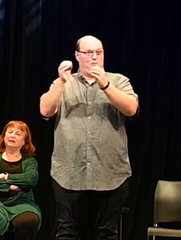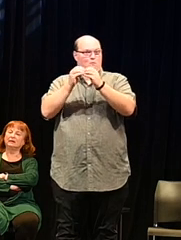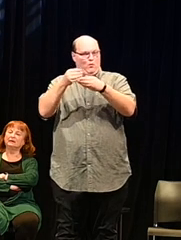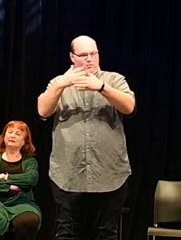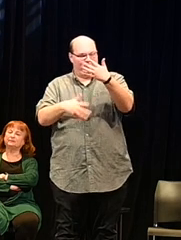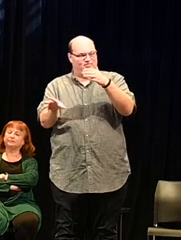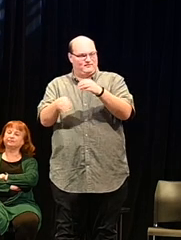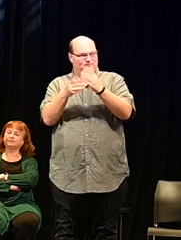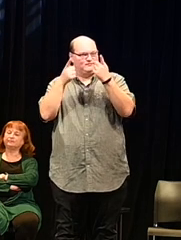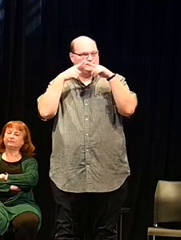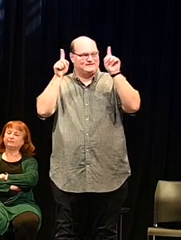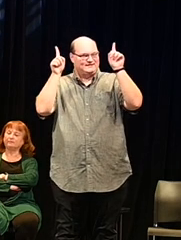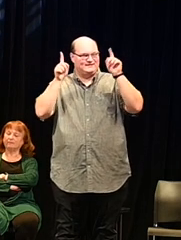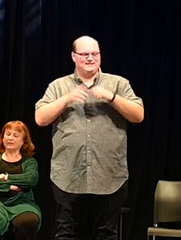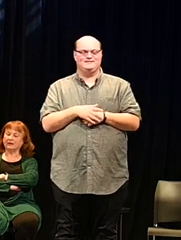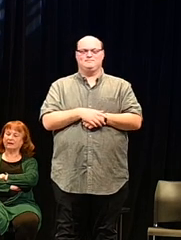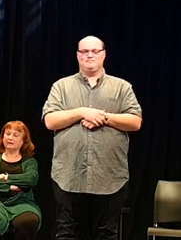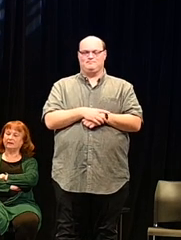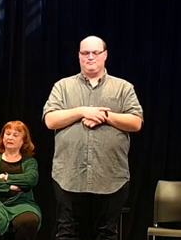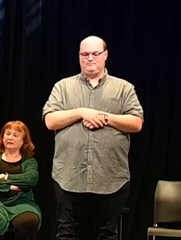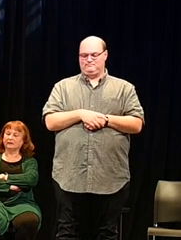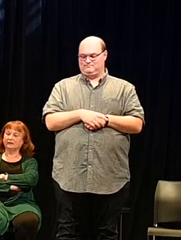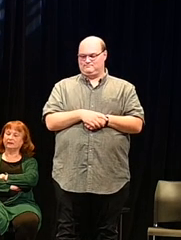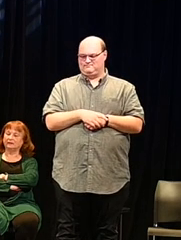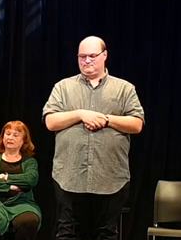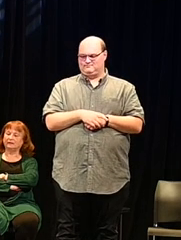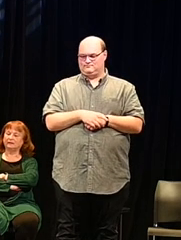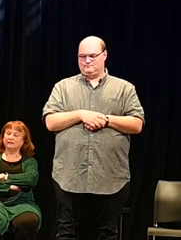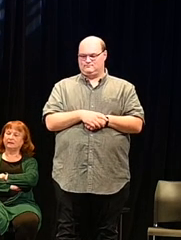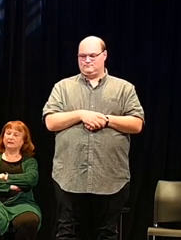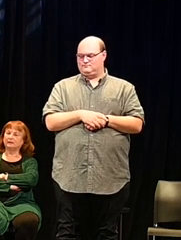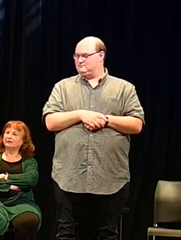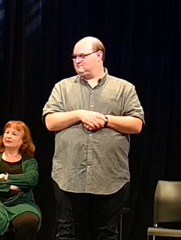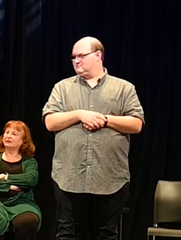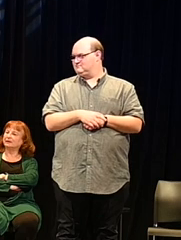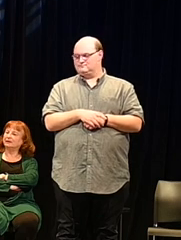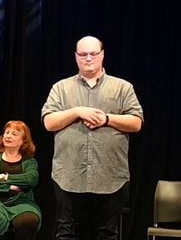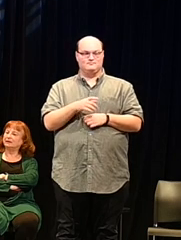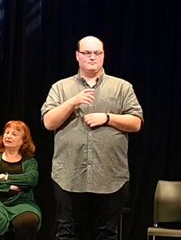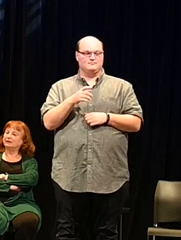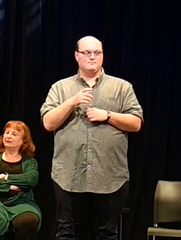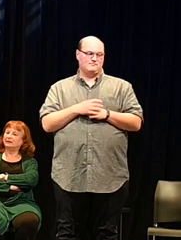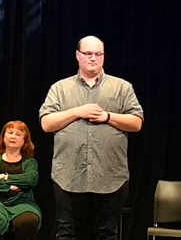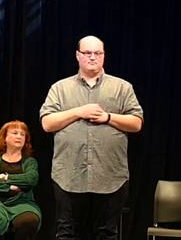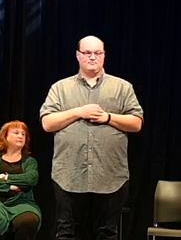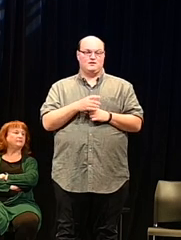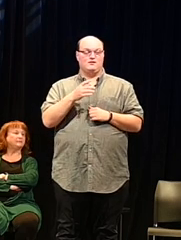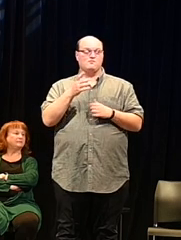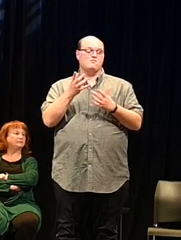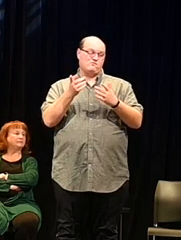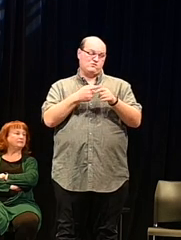more. I want to say to you, with my magic wand here, I want to say to you